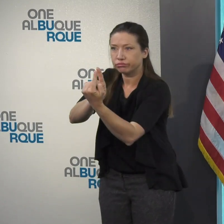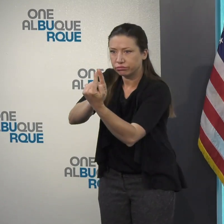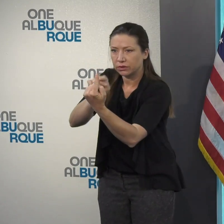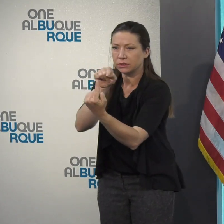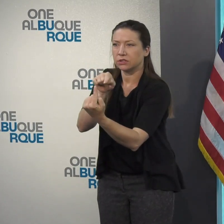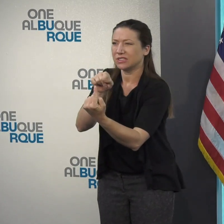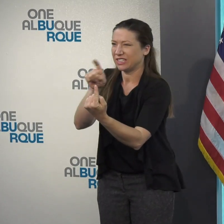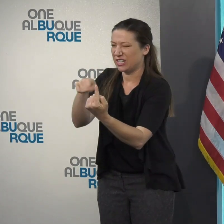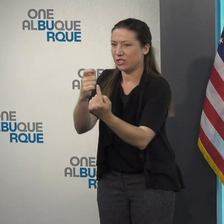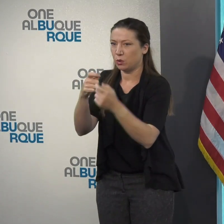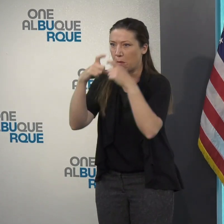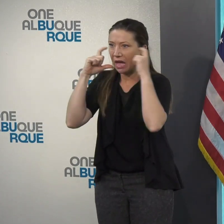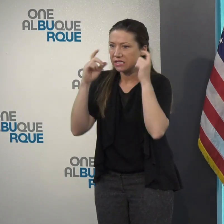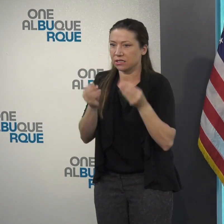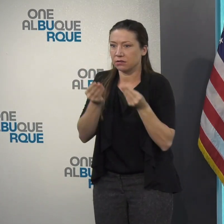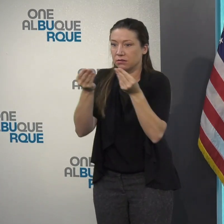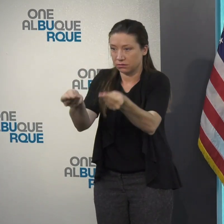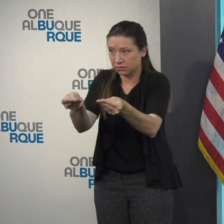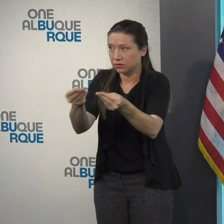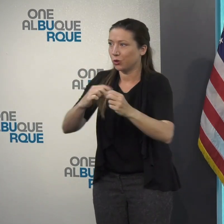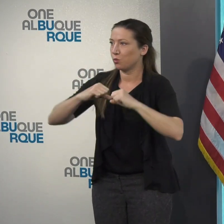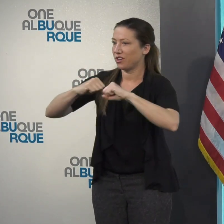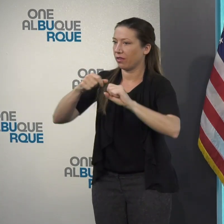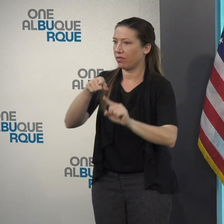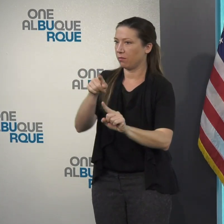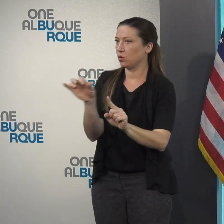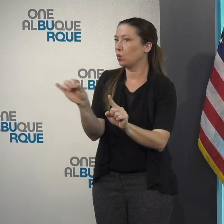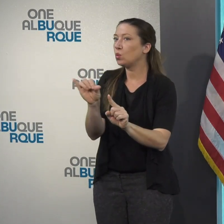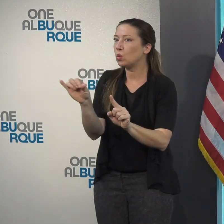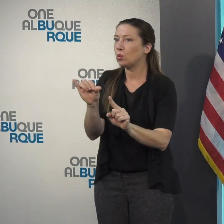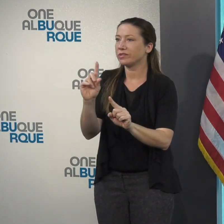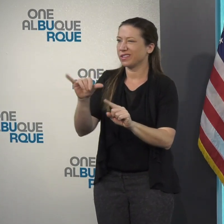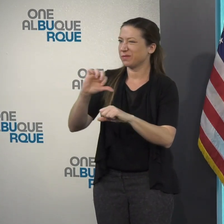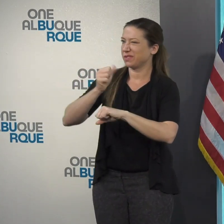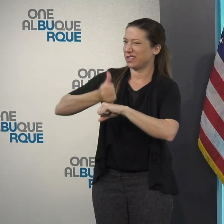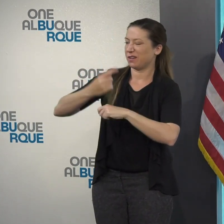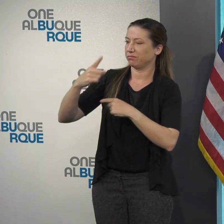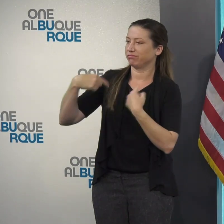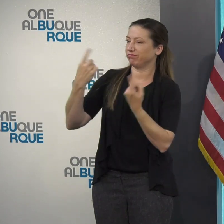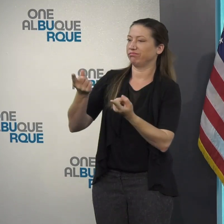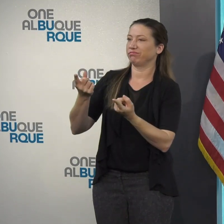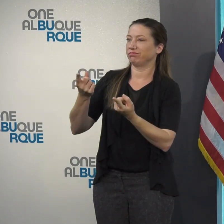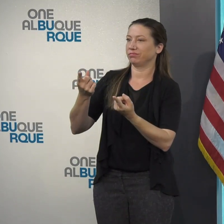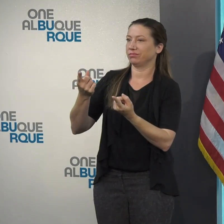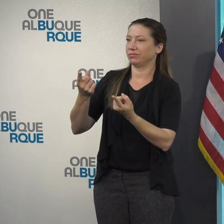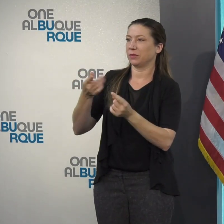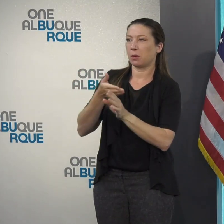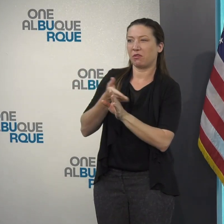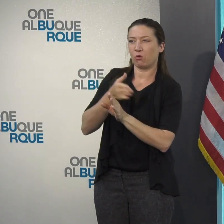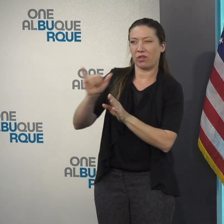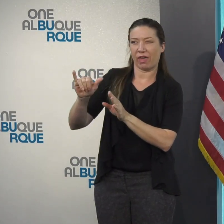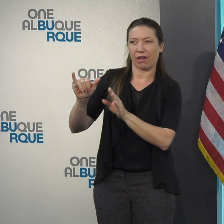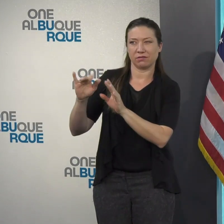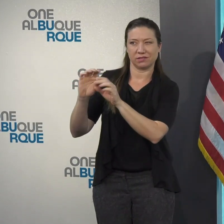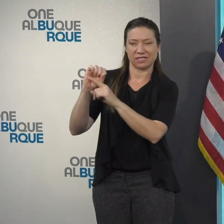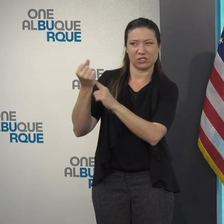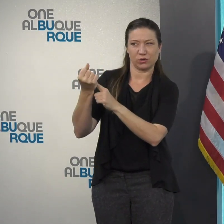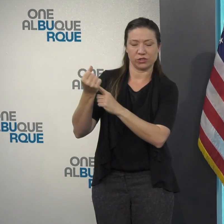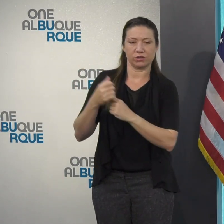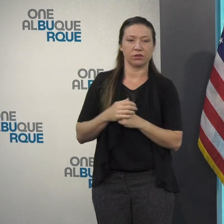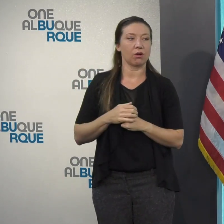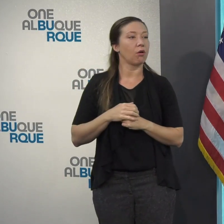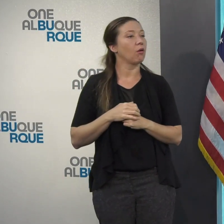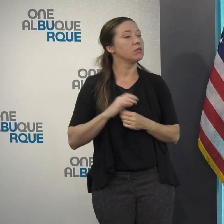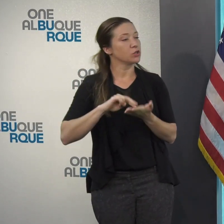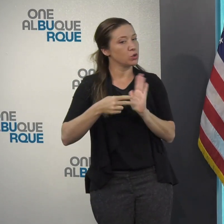well to protect them and to prevent community spread. So it's been in place for well before the incident that you referenced. So basically, because of everything